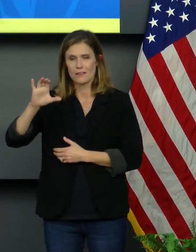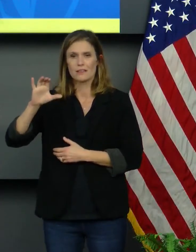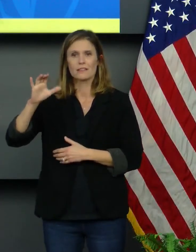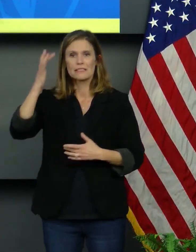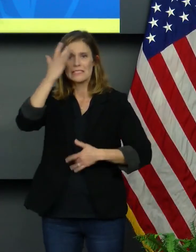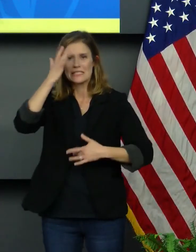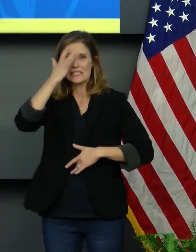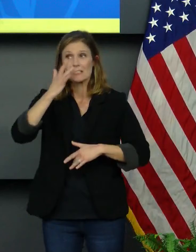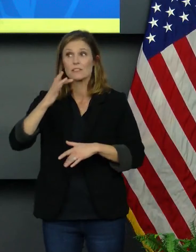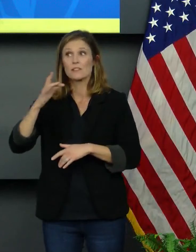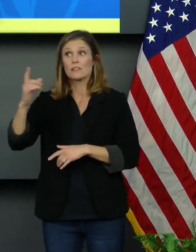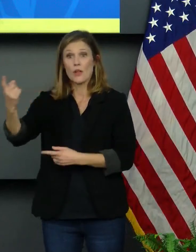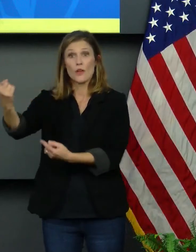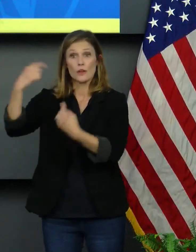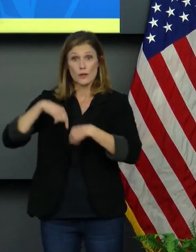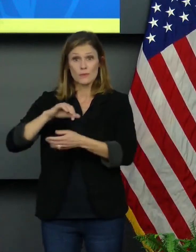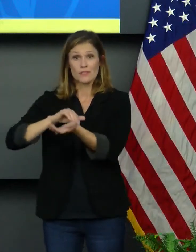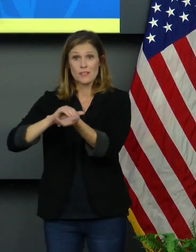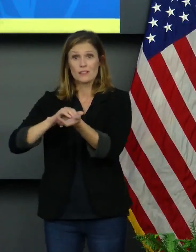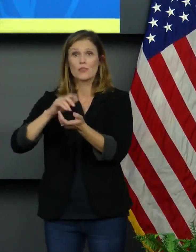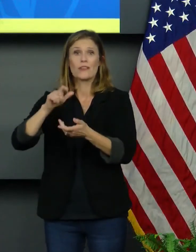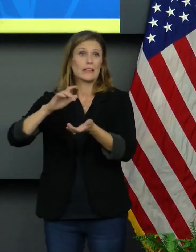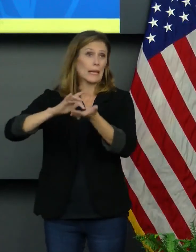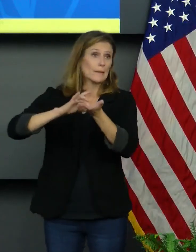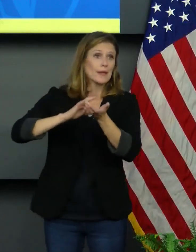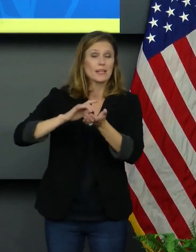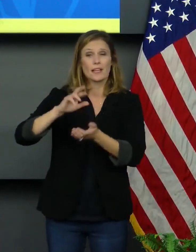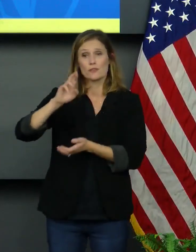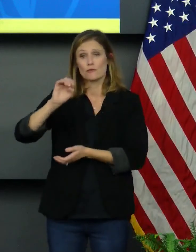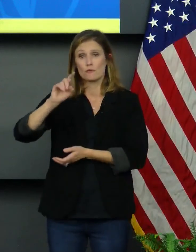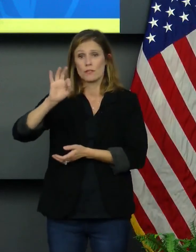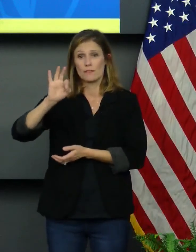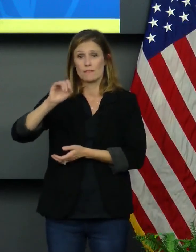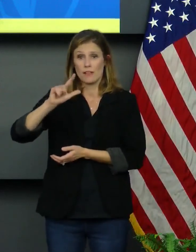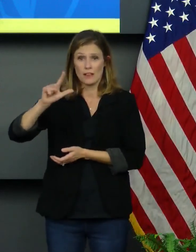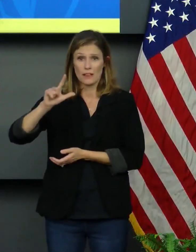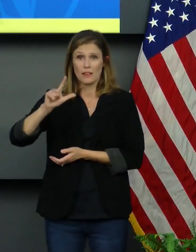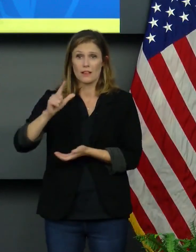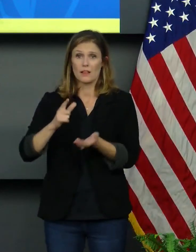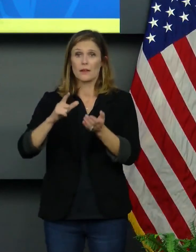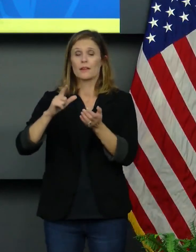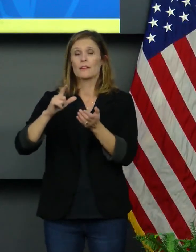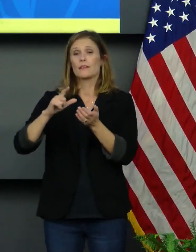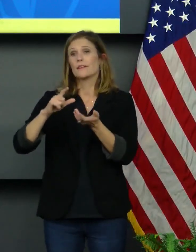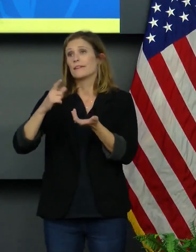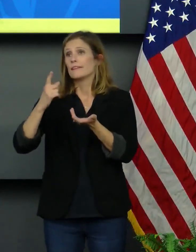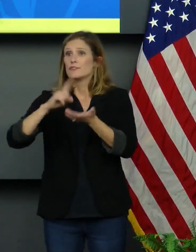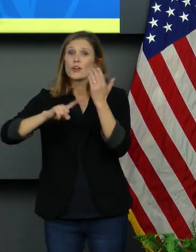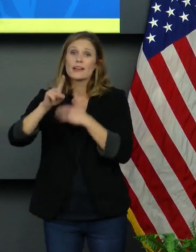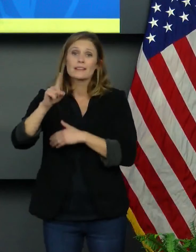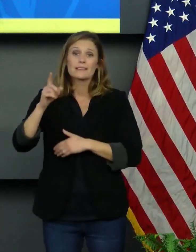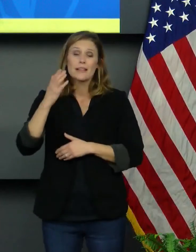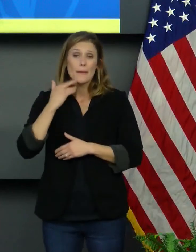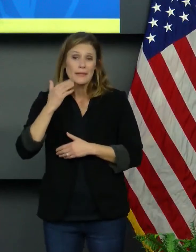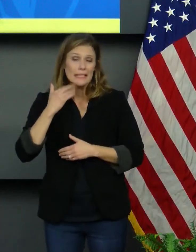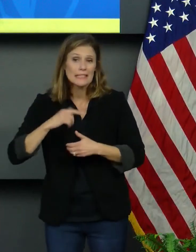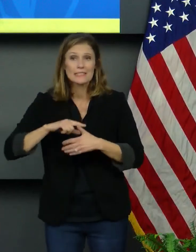doctor is what helps them stay well. They need some medication refills, they need to get a check on their diabetes, they need